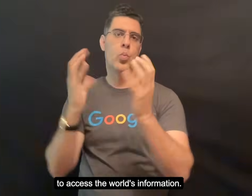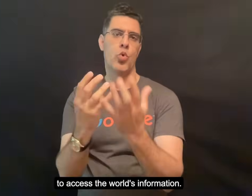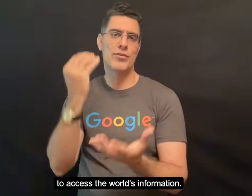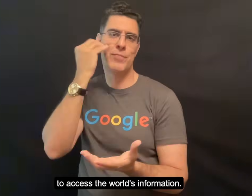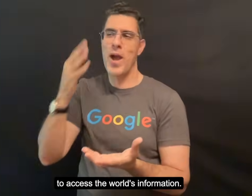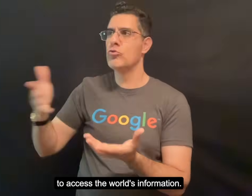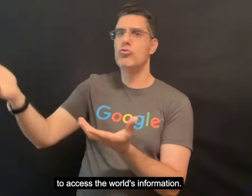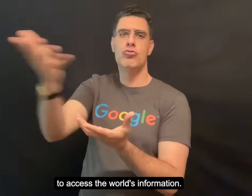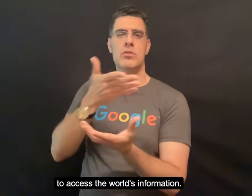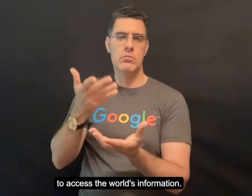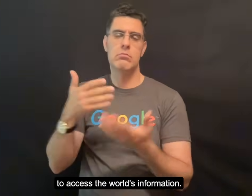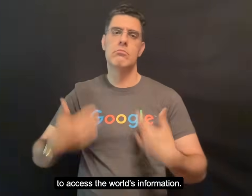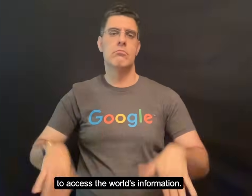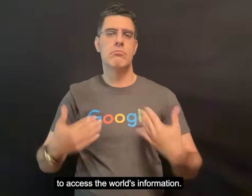to access the world's information.